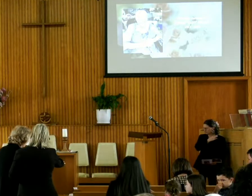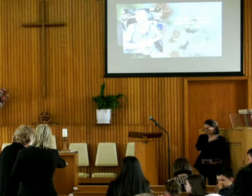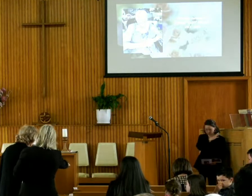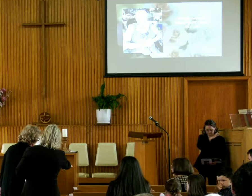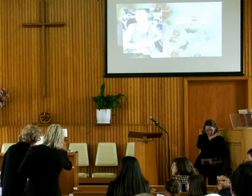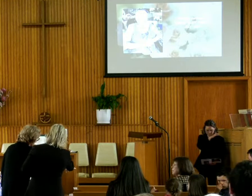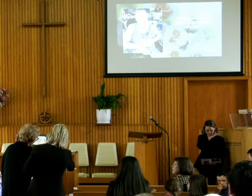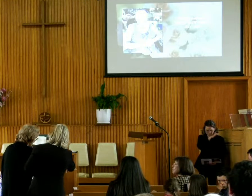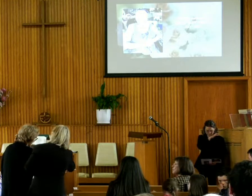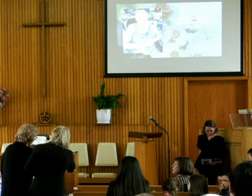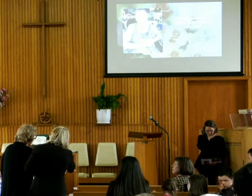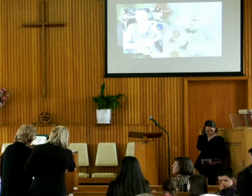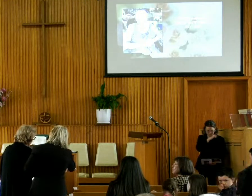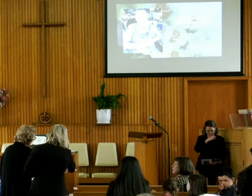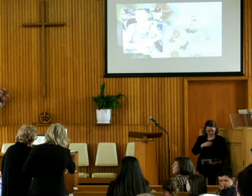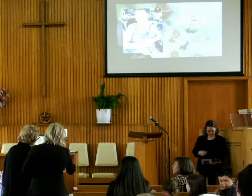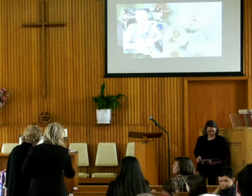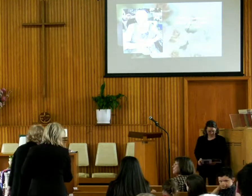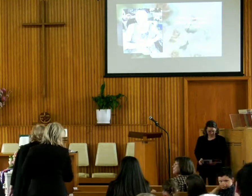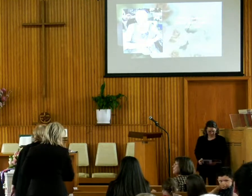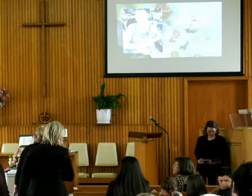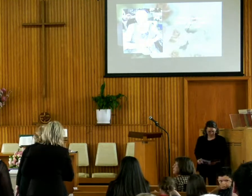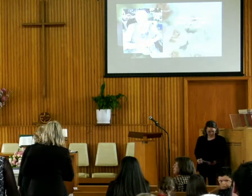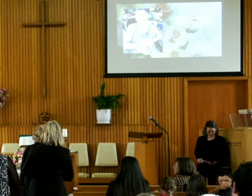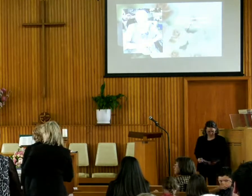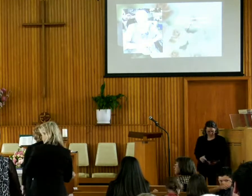I know that one.